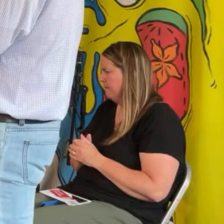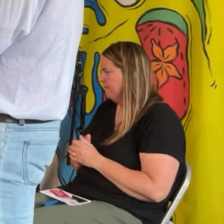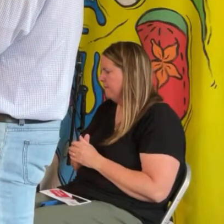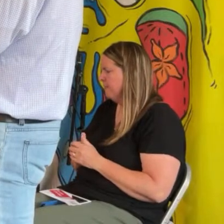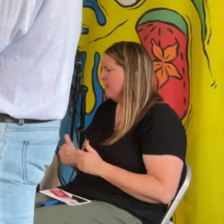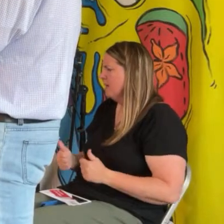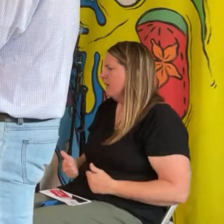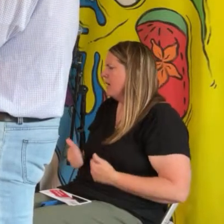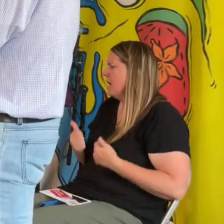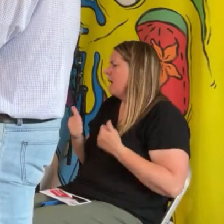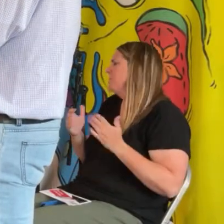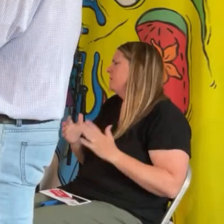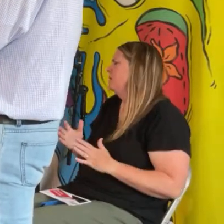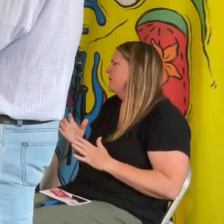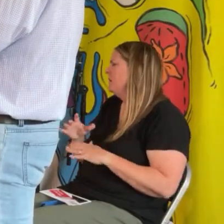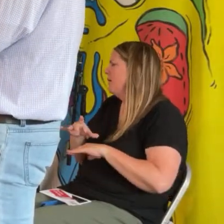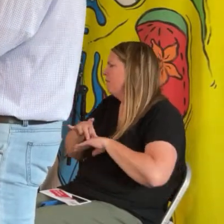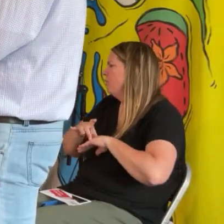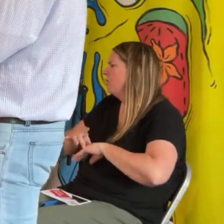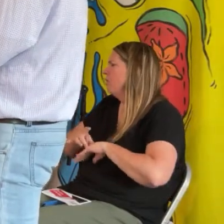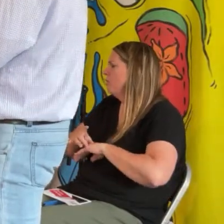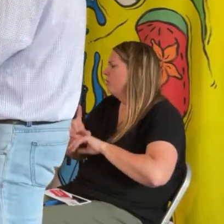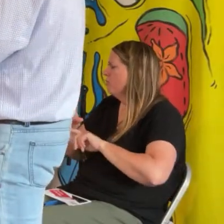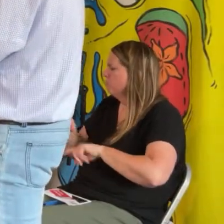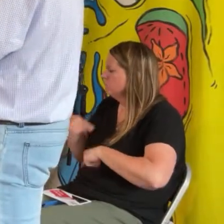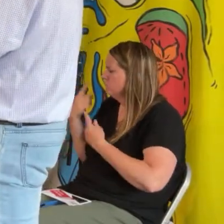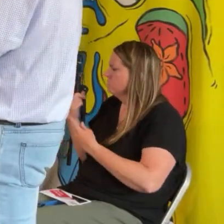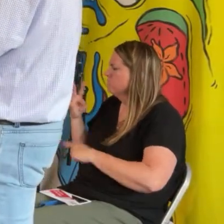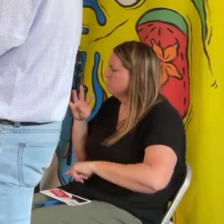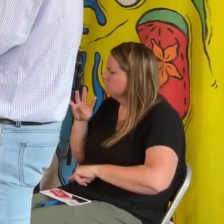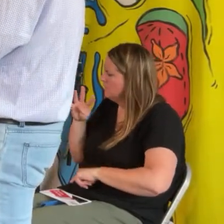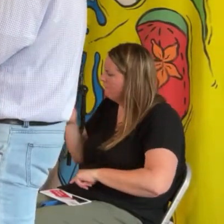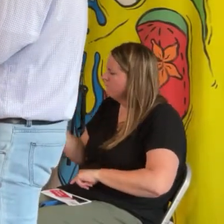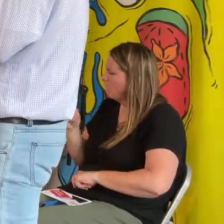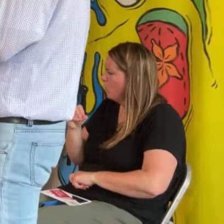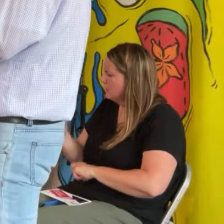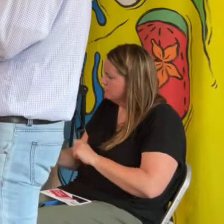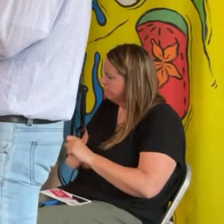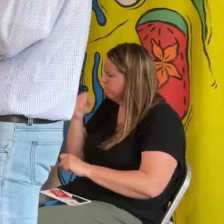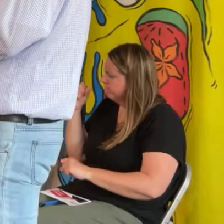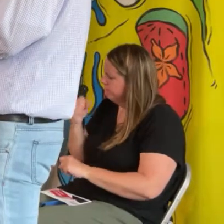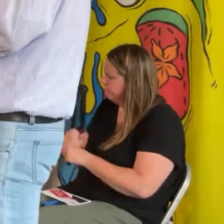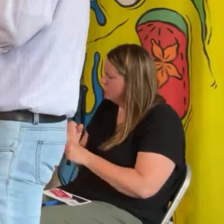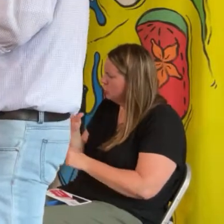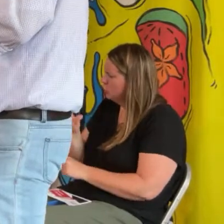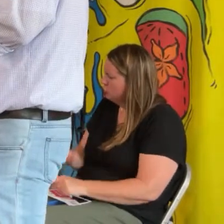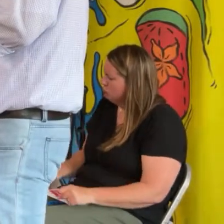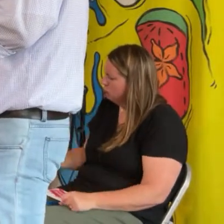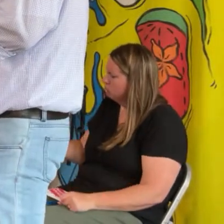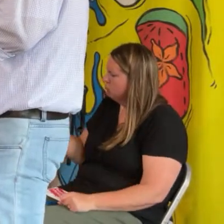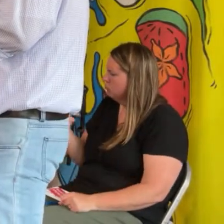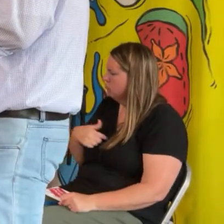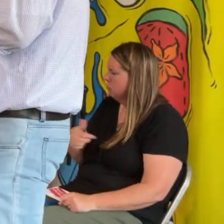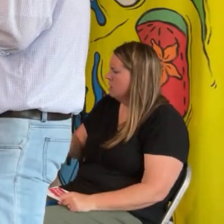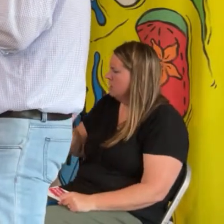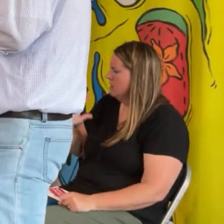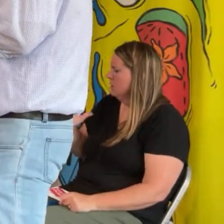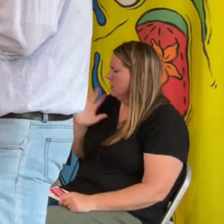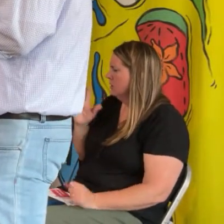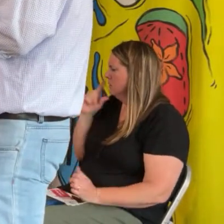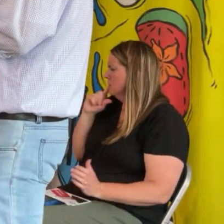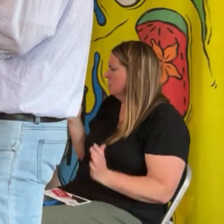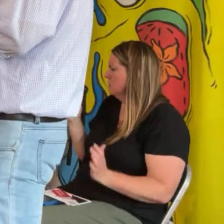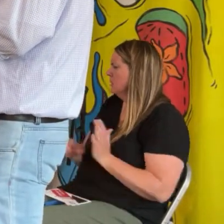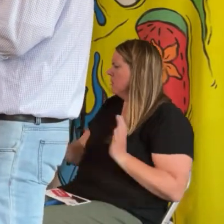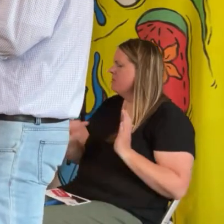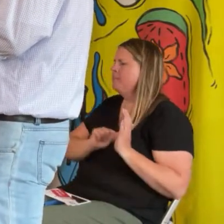Inhabitant of Earth for 40,000 years, I once found